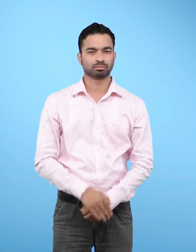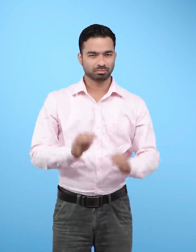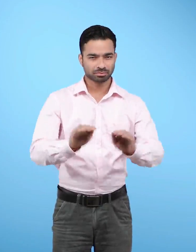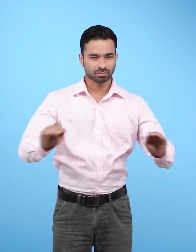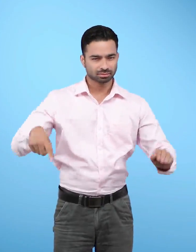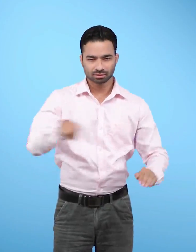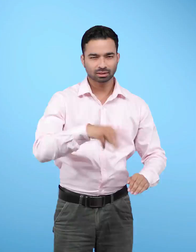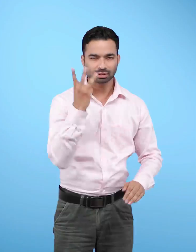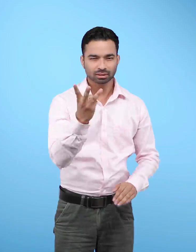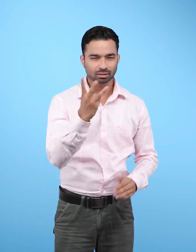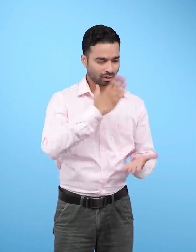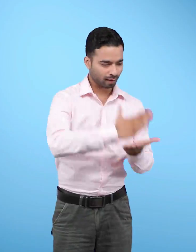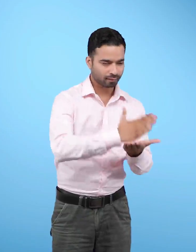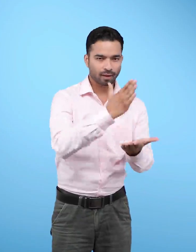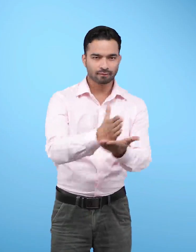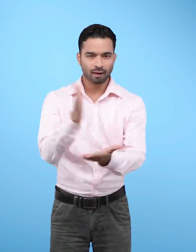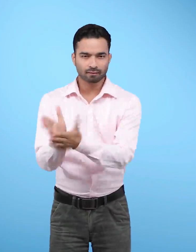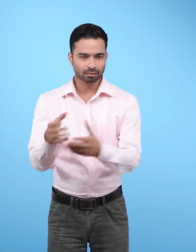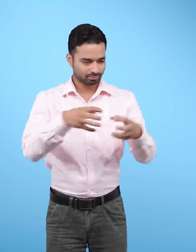how much land will each of her children get?